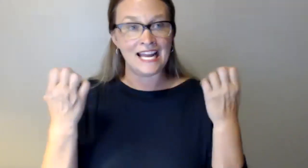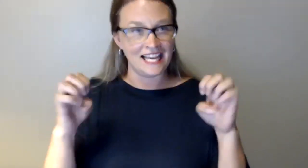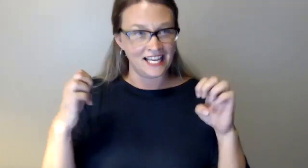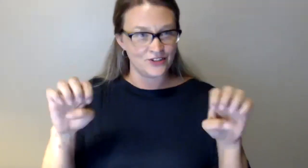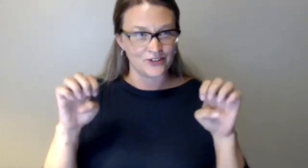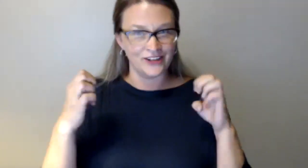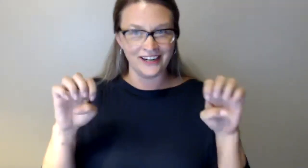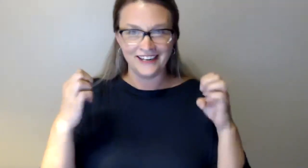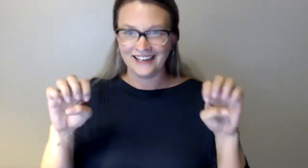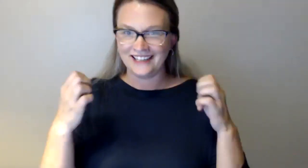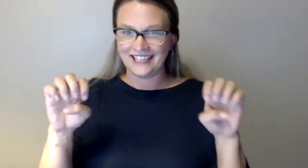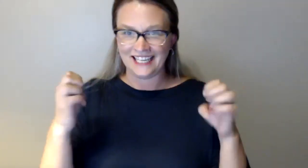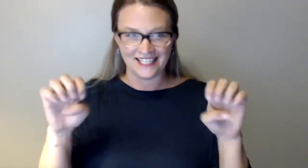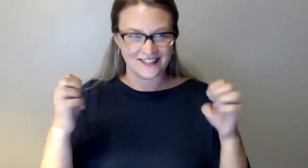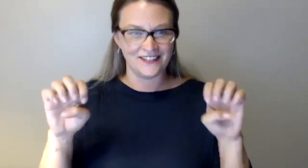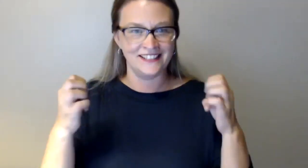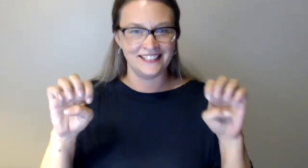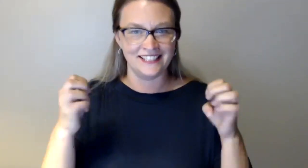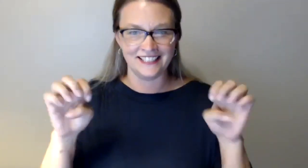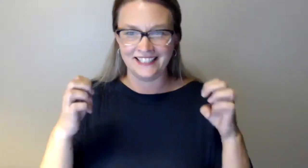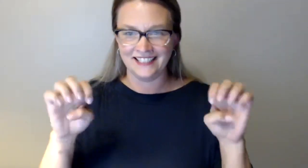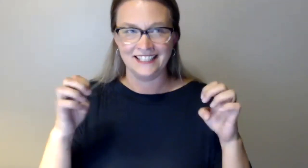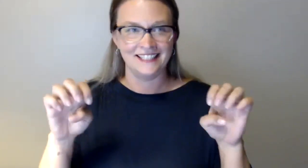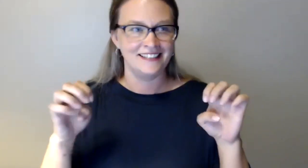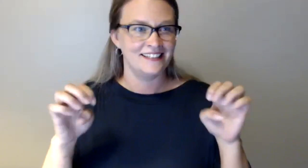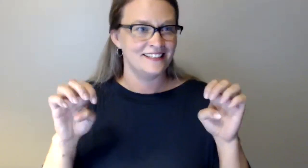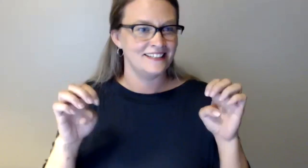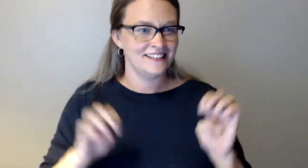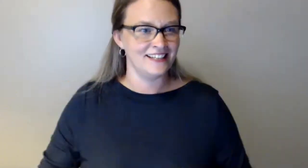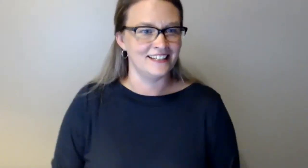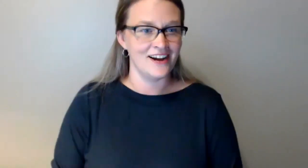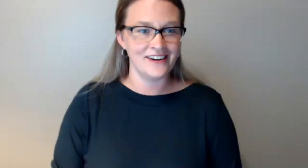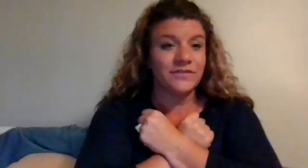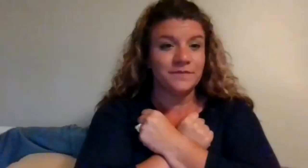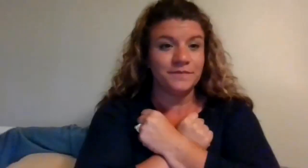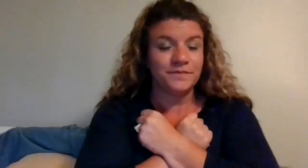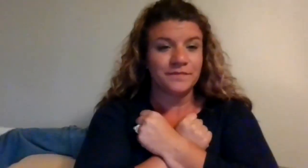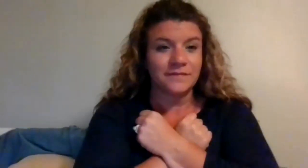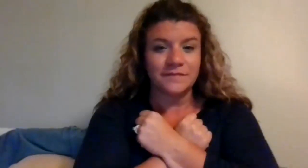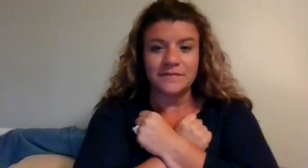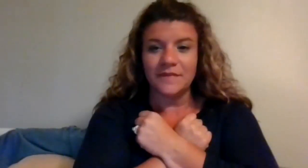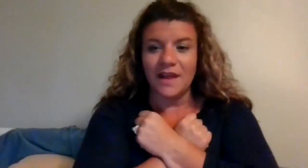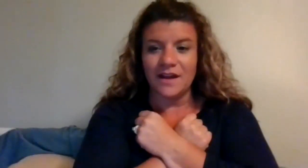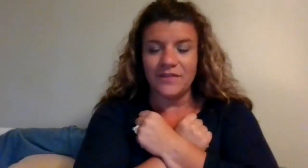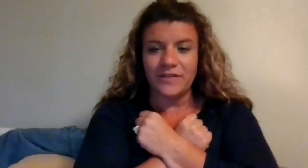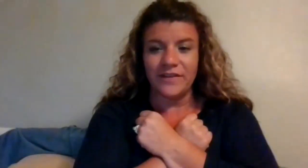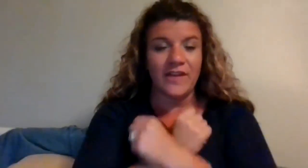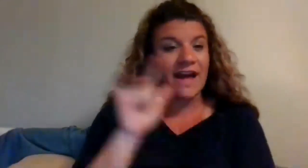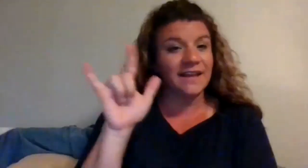And Easter, Easter, good. Good. And love. And love. And then the I love